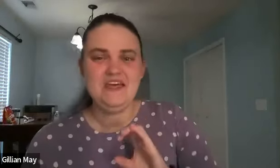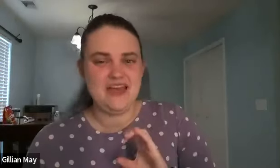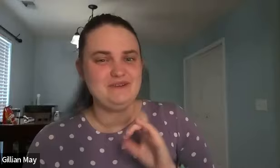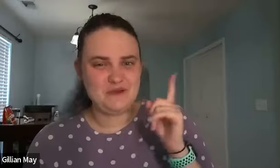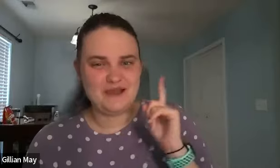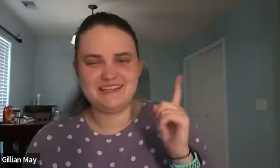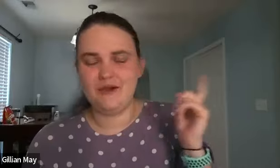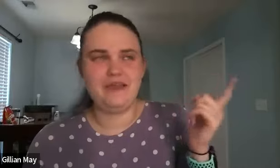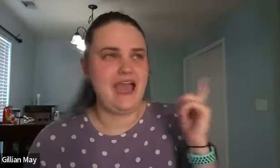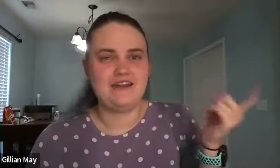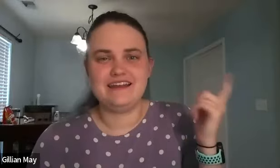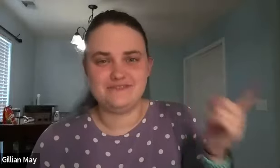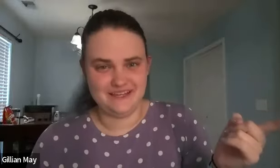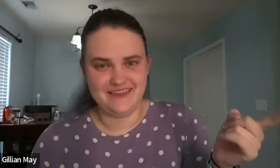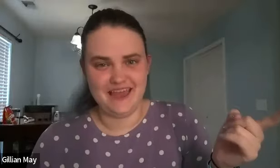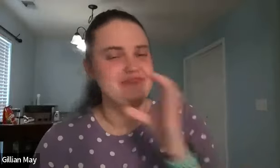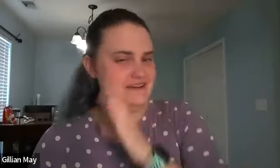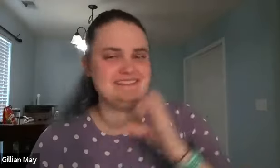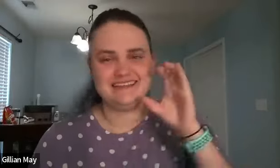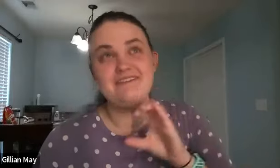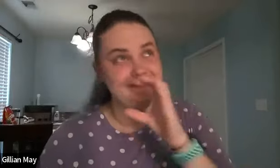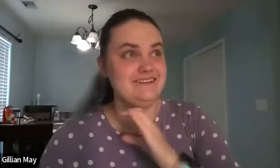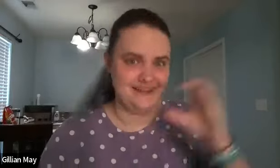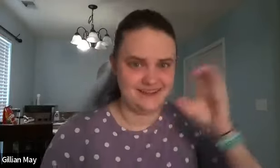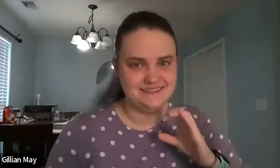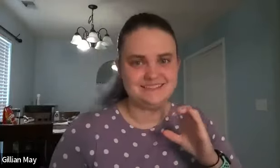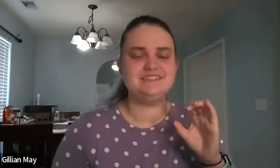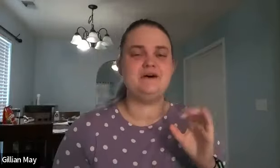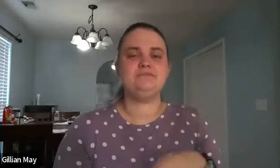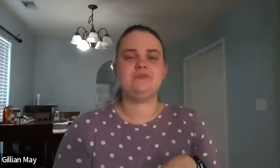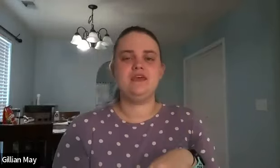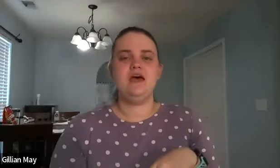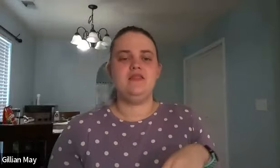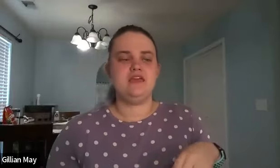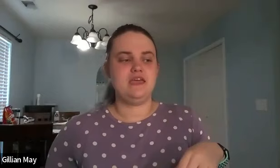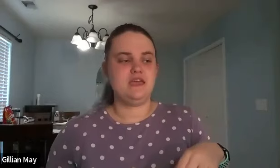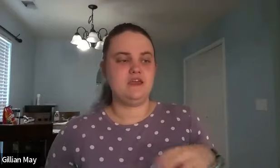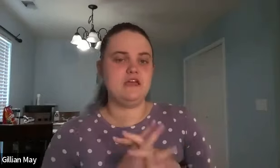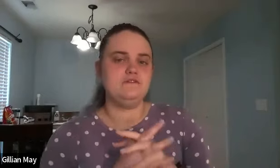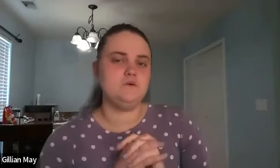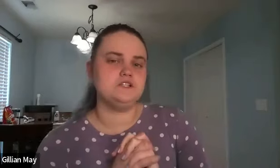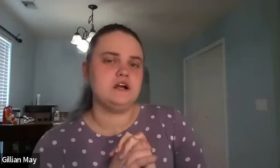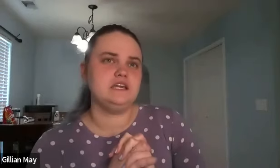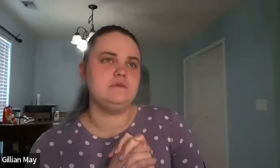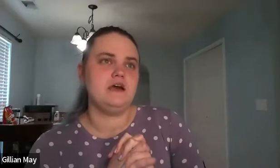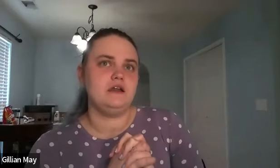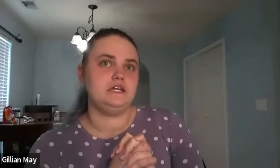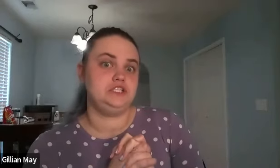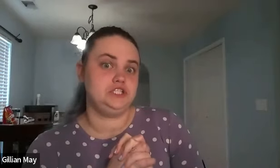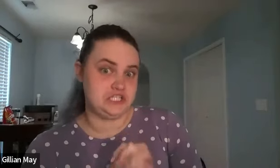That was why I was like, okay, how did I forget that? But then I was like, cafeteria. So then if you were talking about a